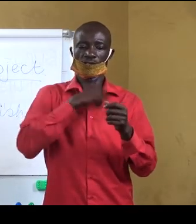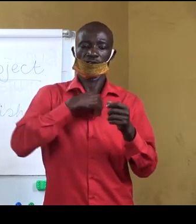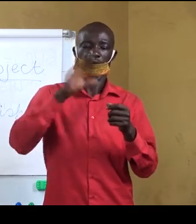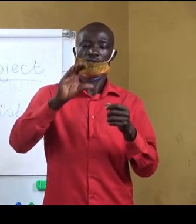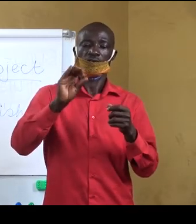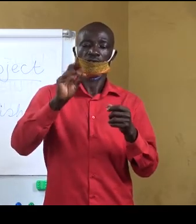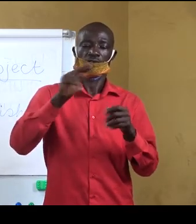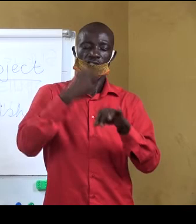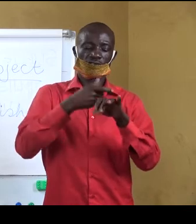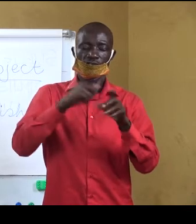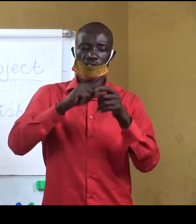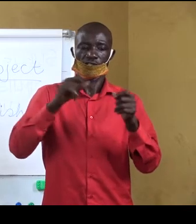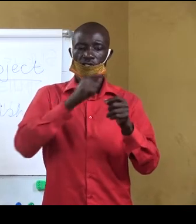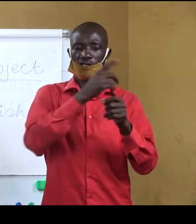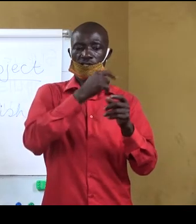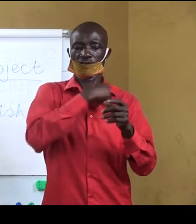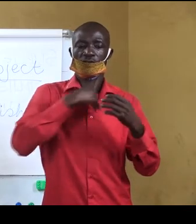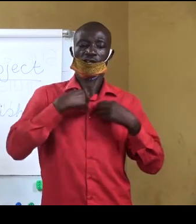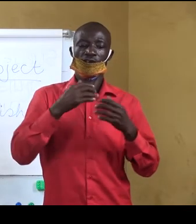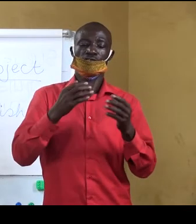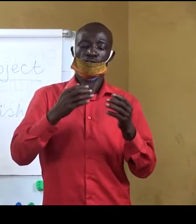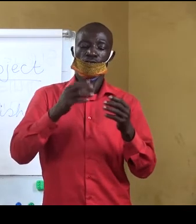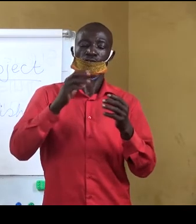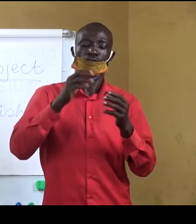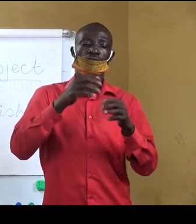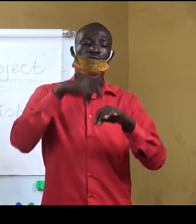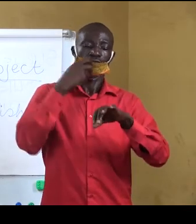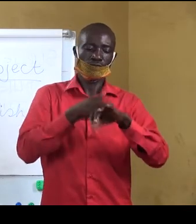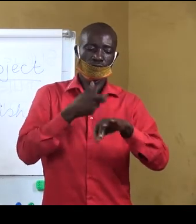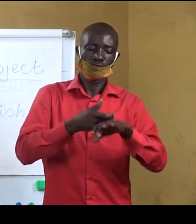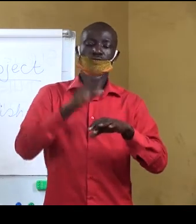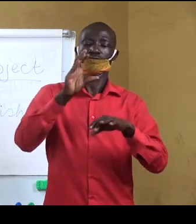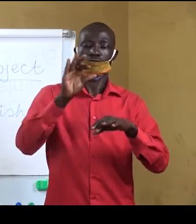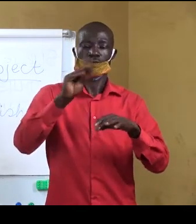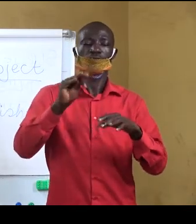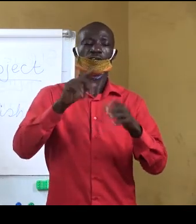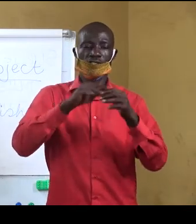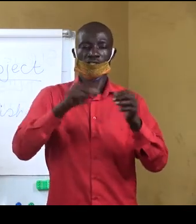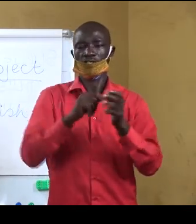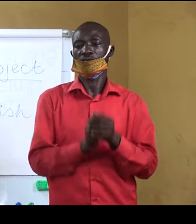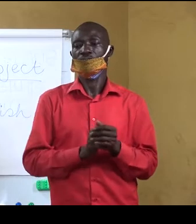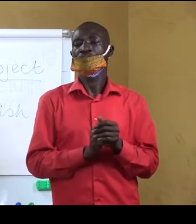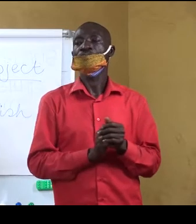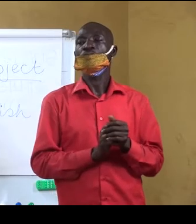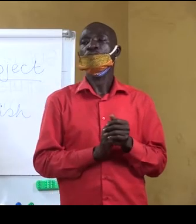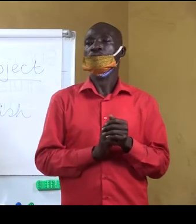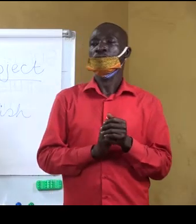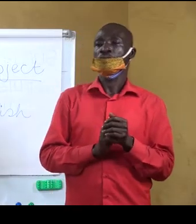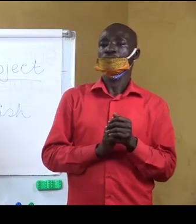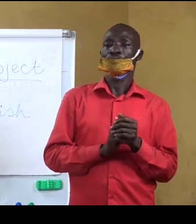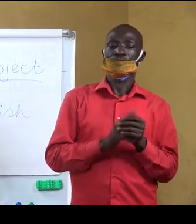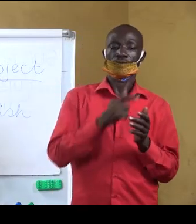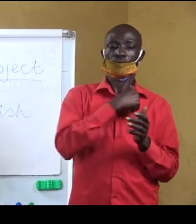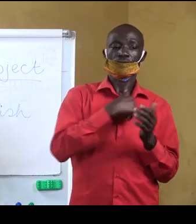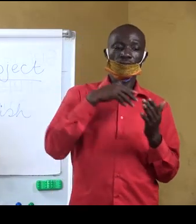complex sentences, and we have compound complex sentences. Now, we